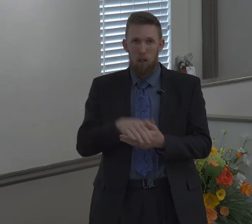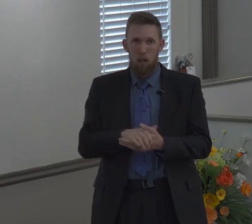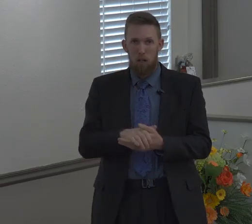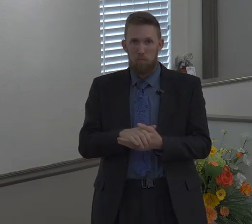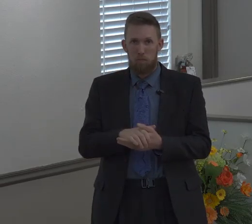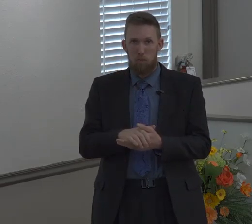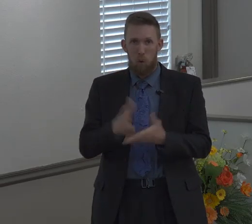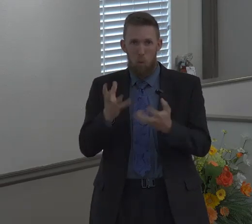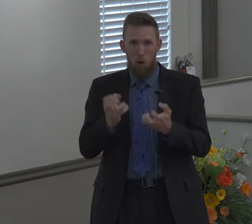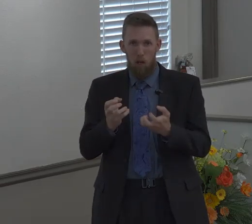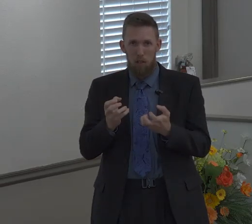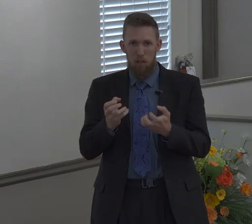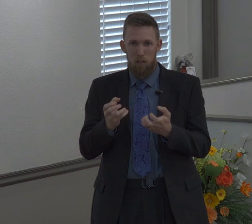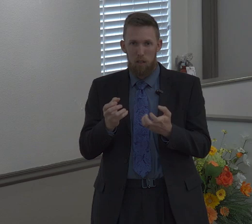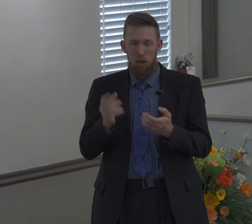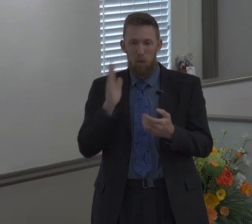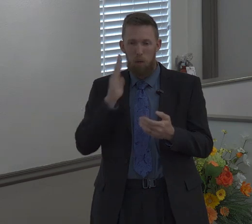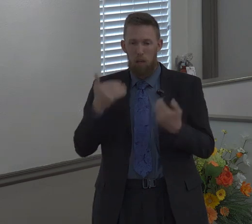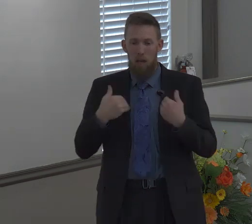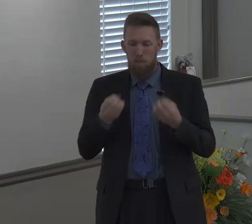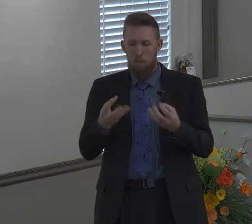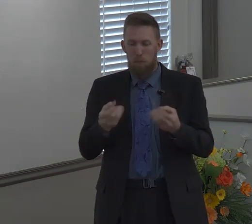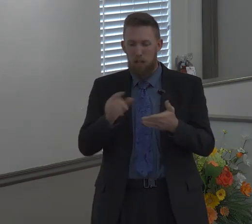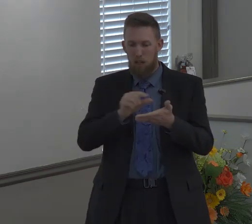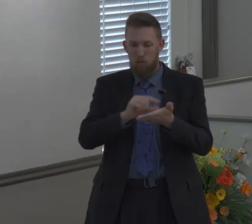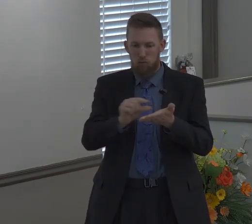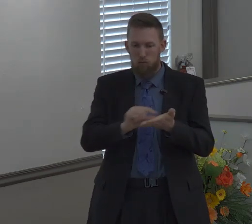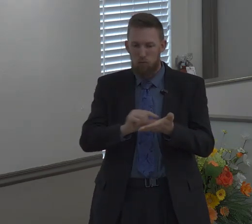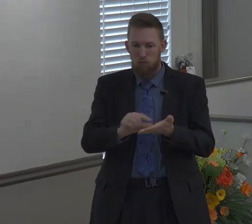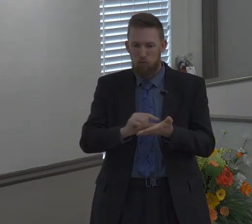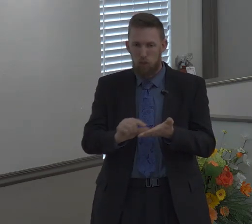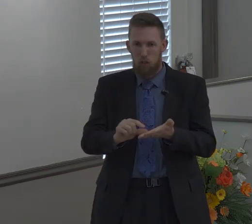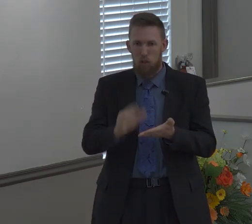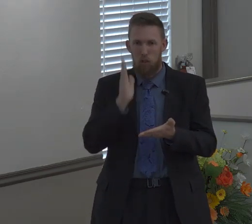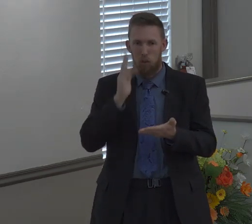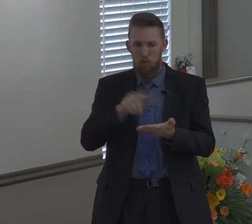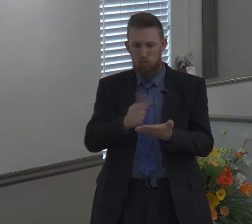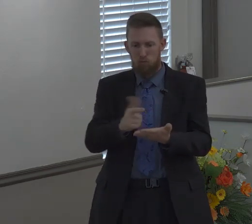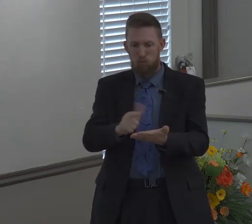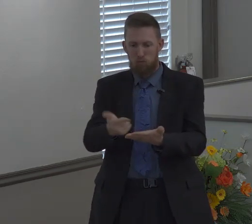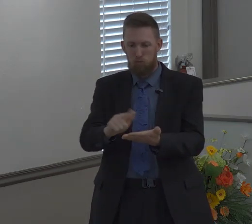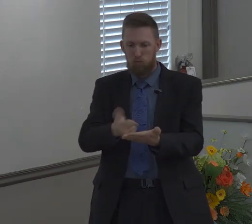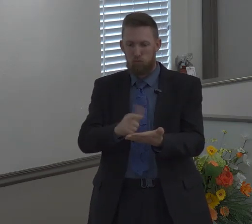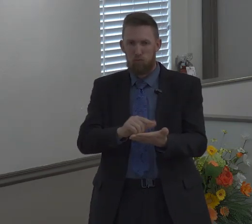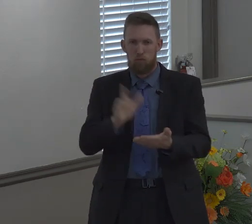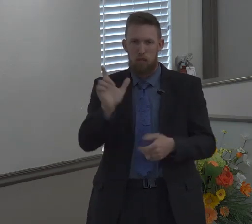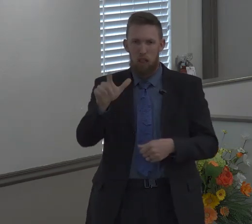the passages right now. But Matthew chapter 24 is where we're going to start.